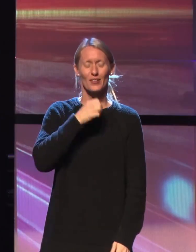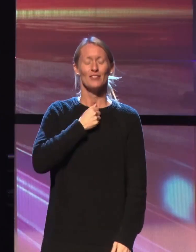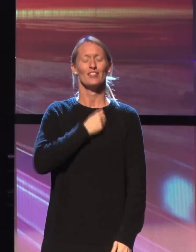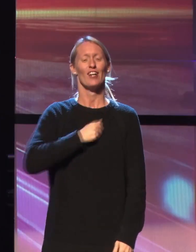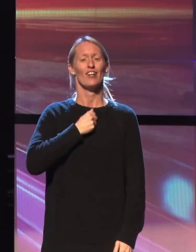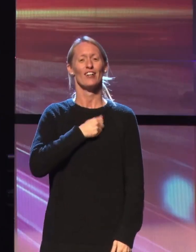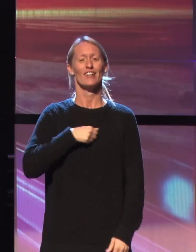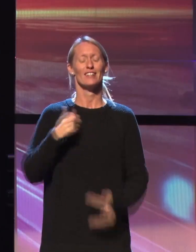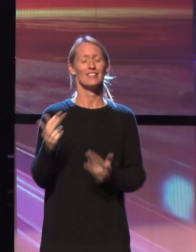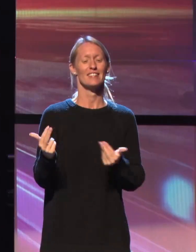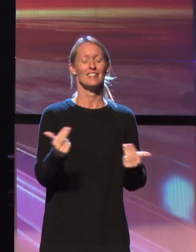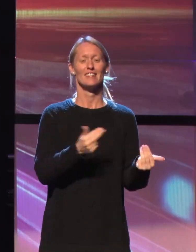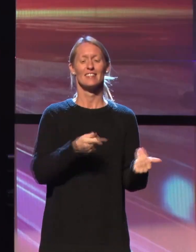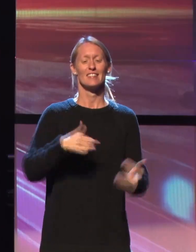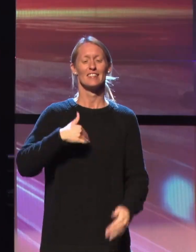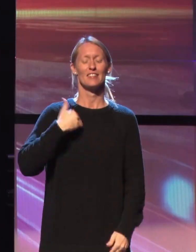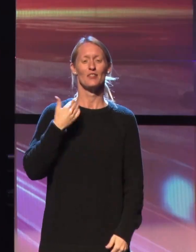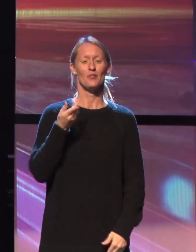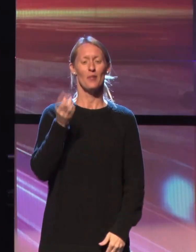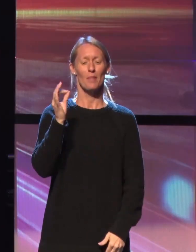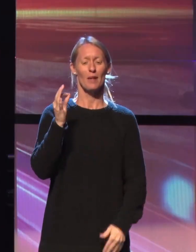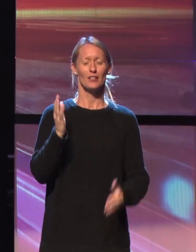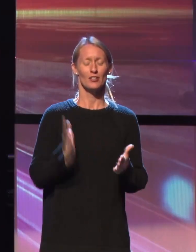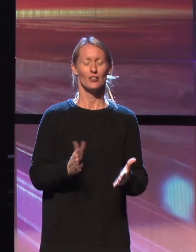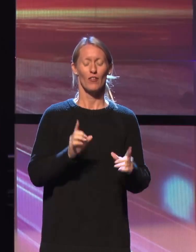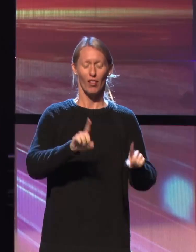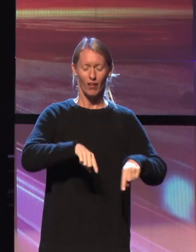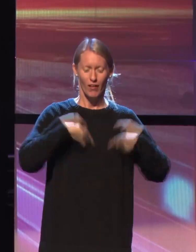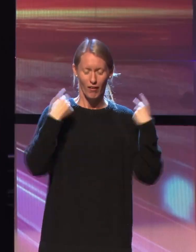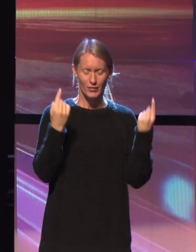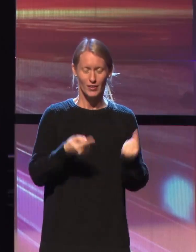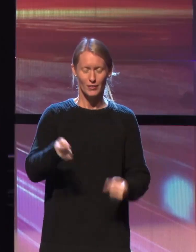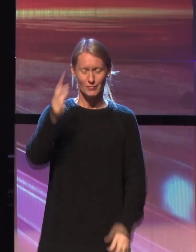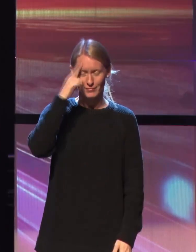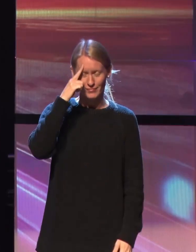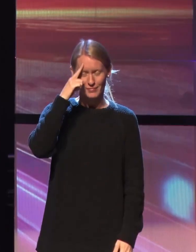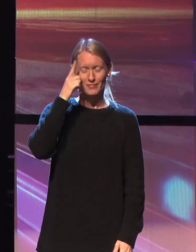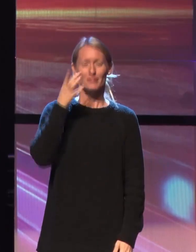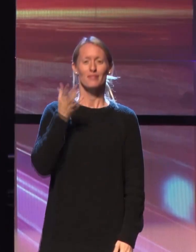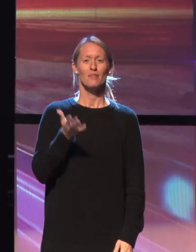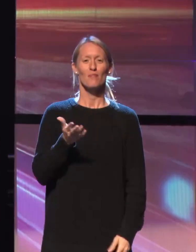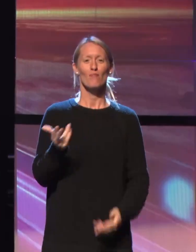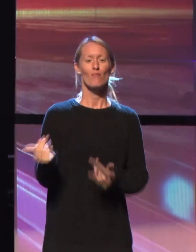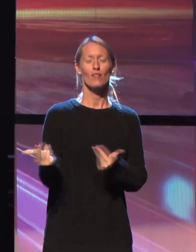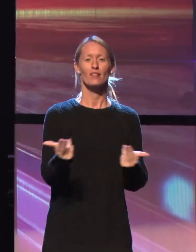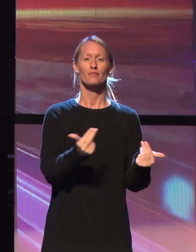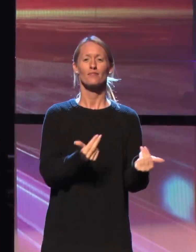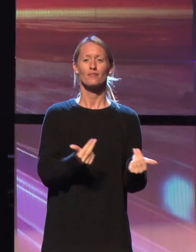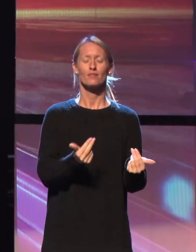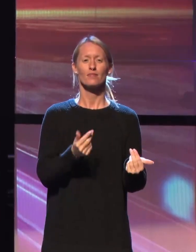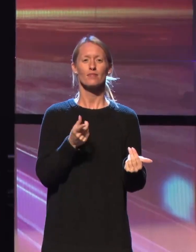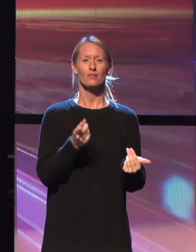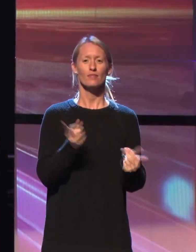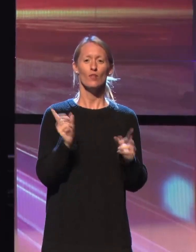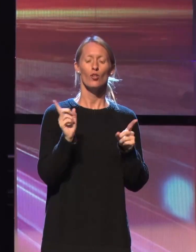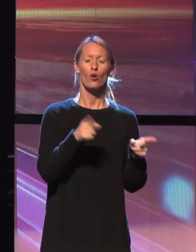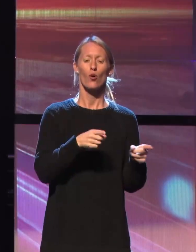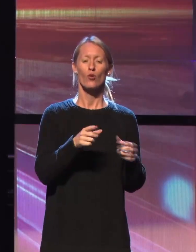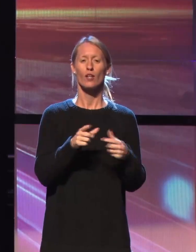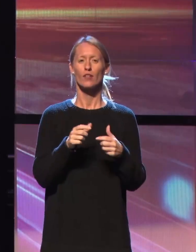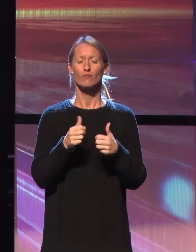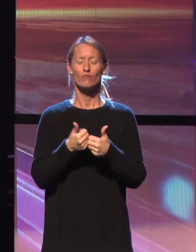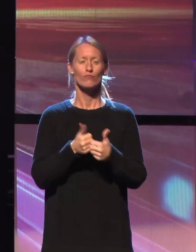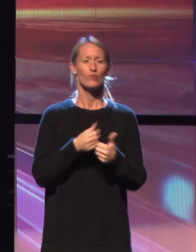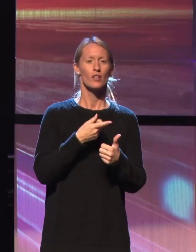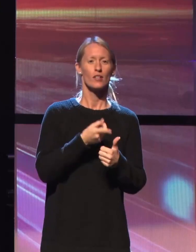sorry. I was a youth pastor for a long time, so it just stays in there. But you go out and you like a Tough Mudder, or you go out and you do some